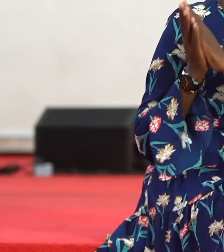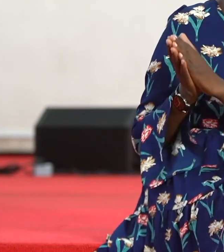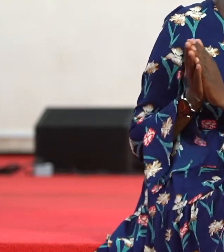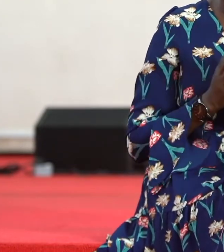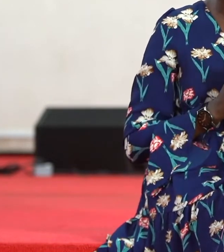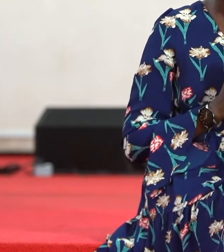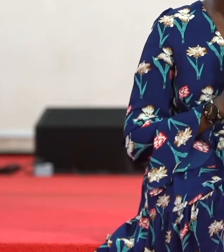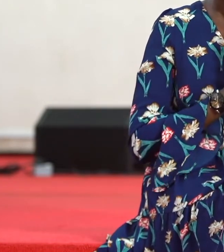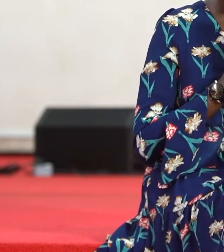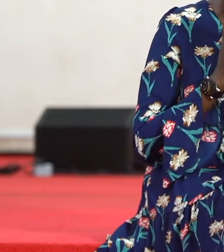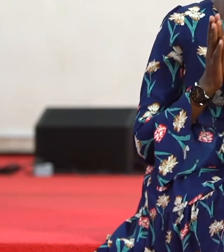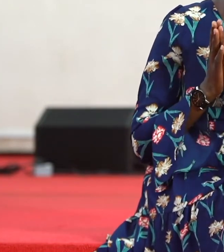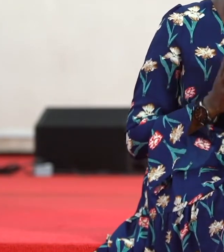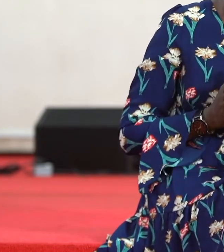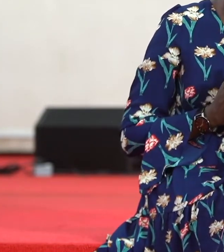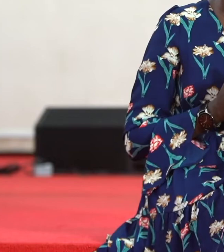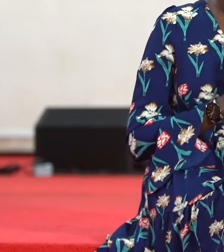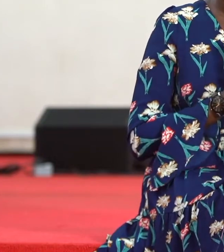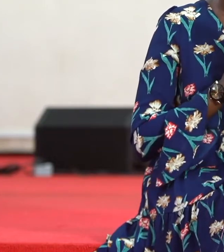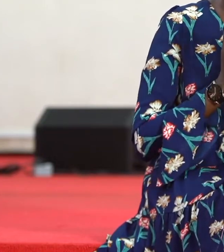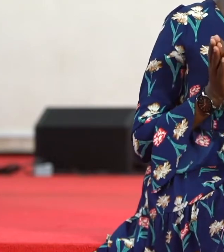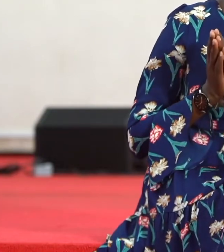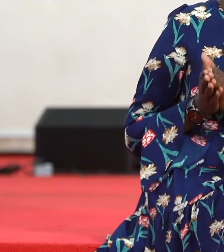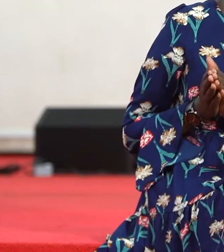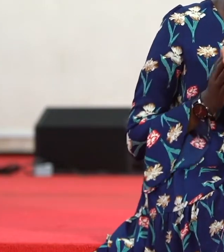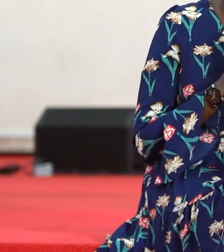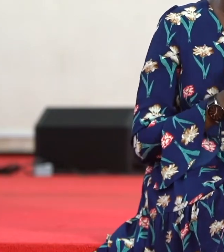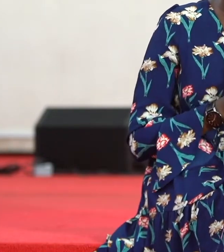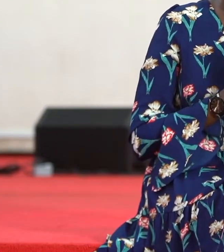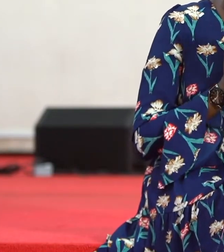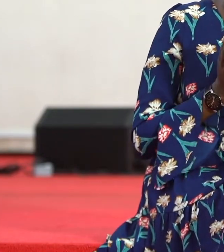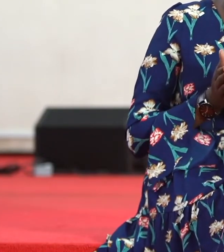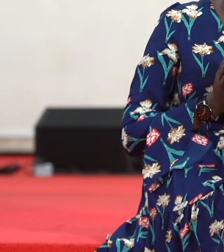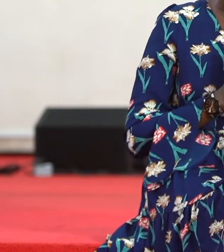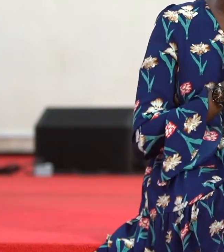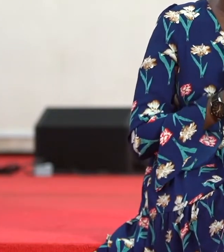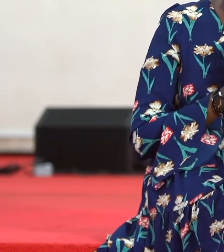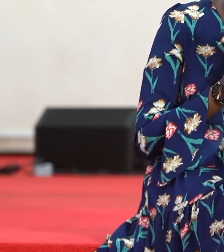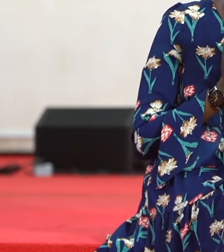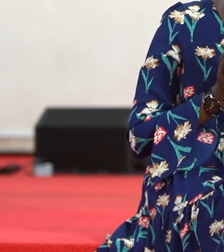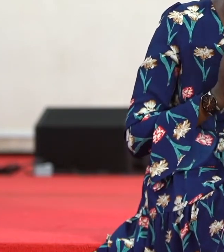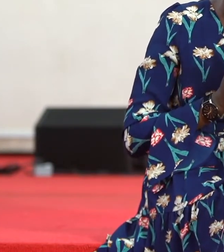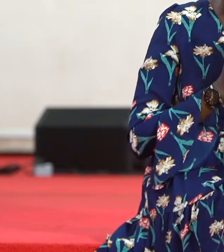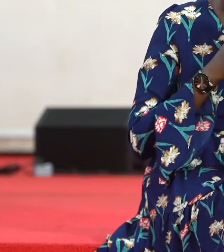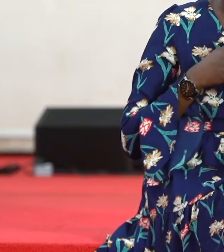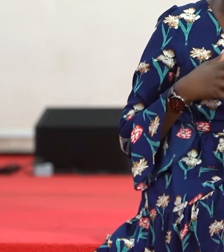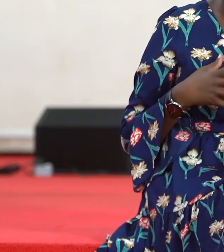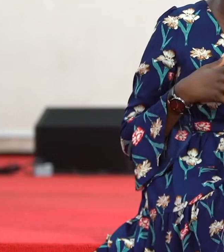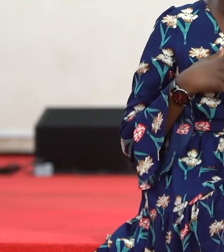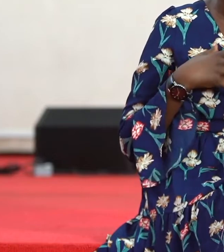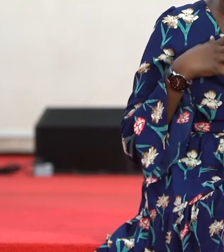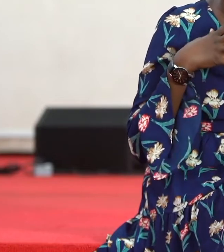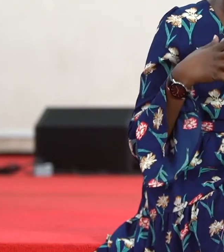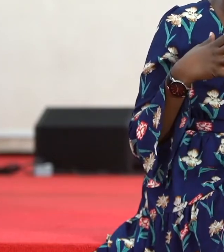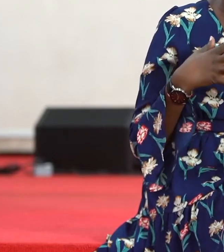say, Lord Jesus, I am a sinner and I need you to be my Lord and Savior. I need you to save me so